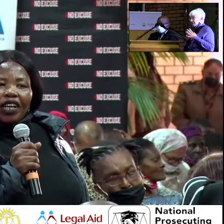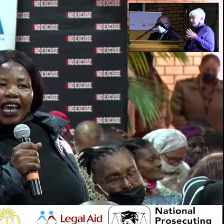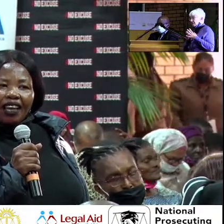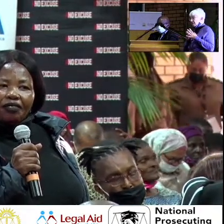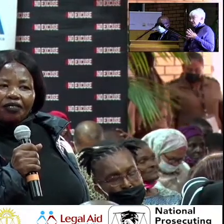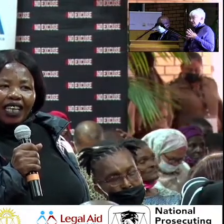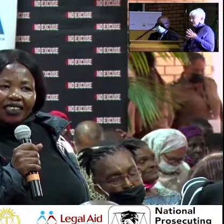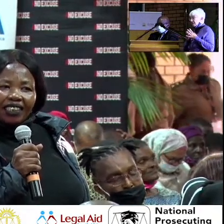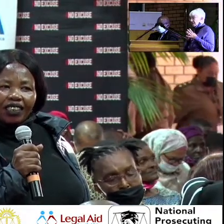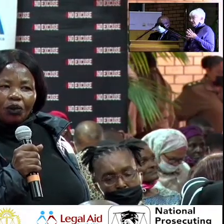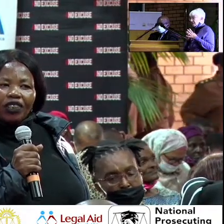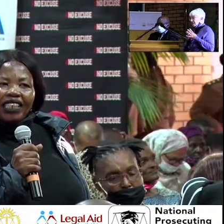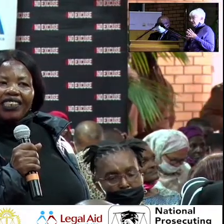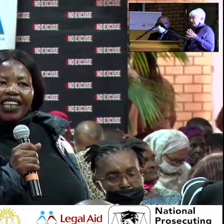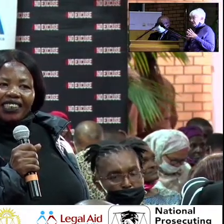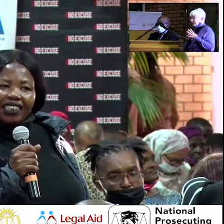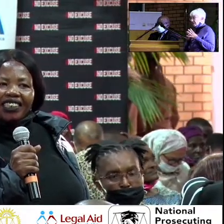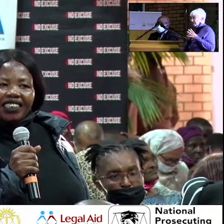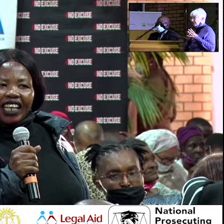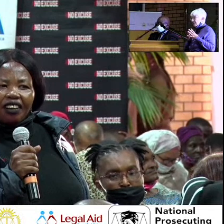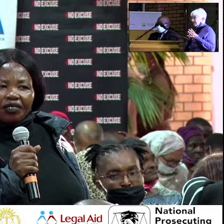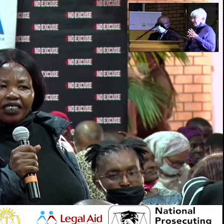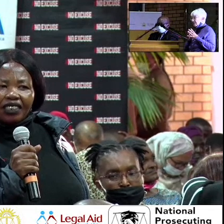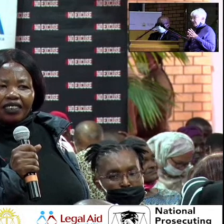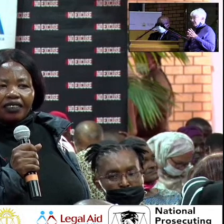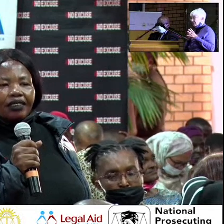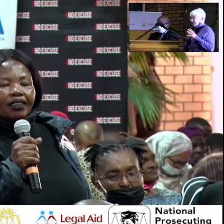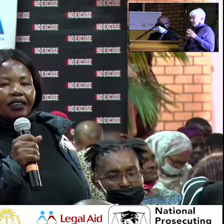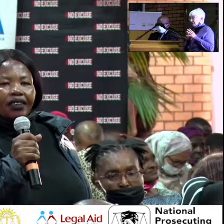We don't have justice, we've got injustice in Delft.